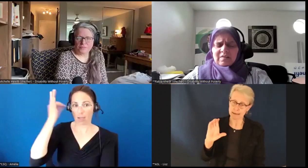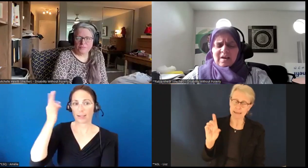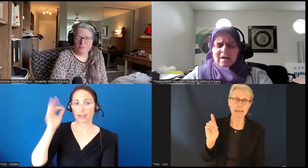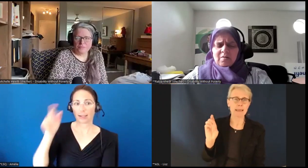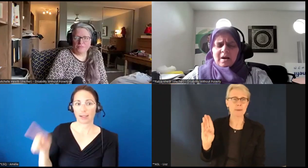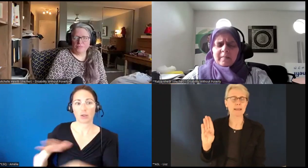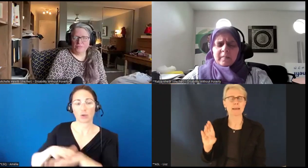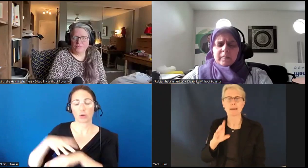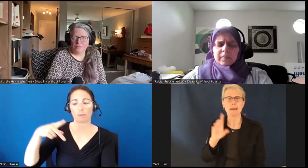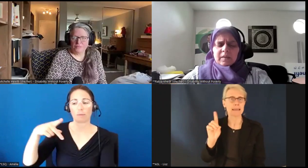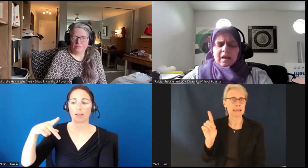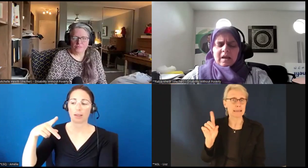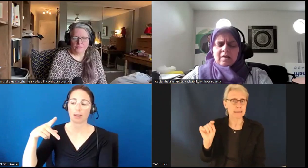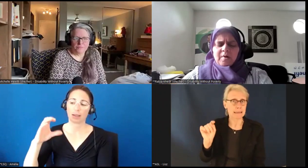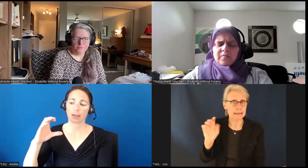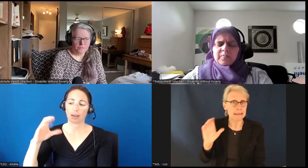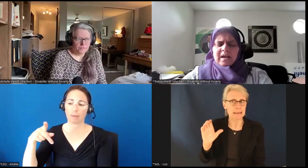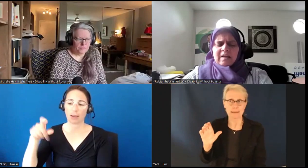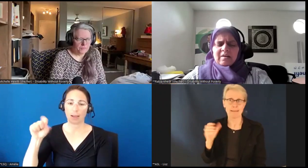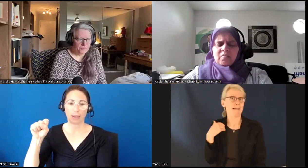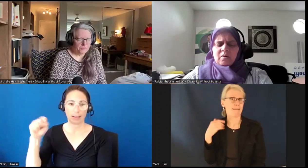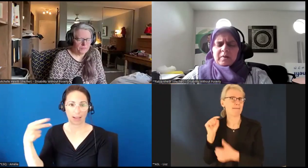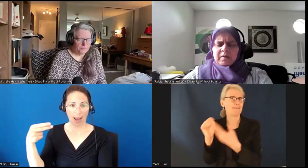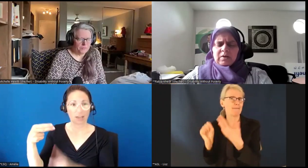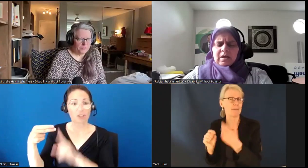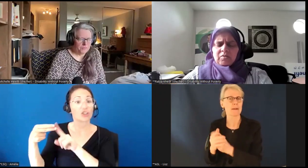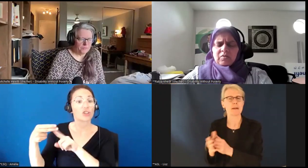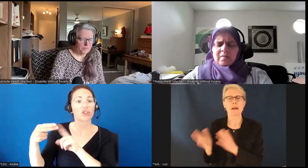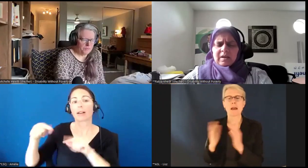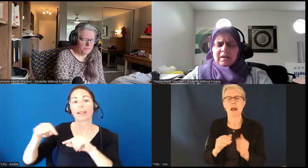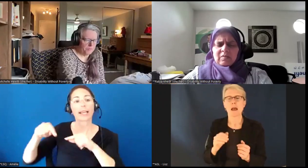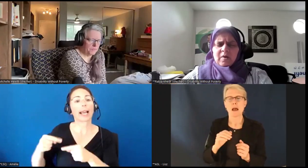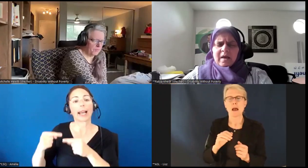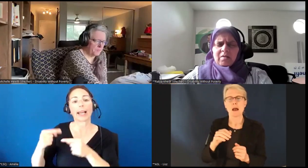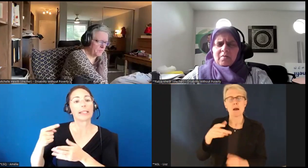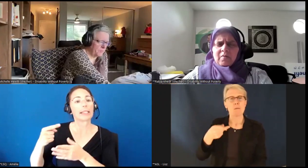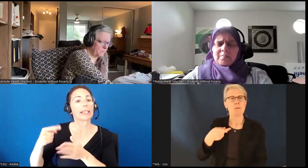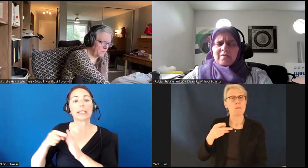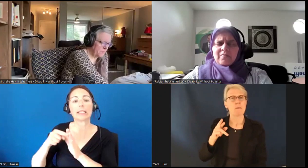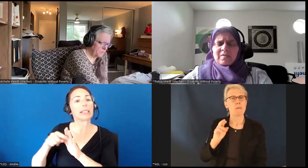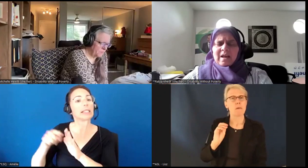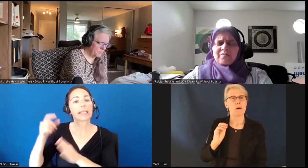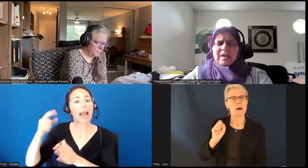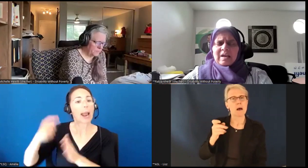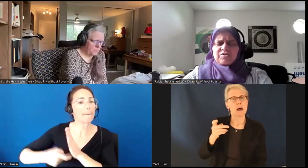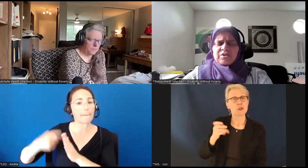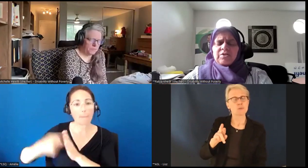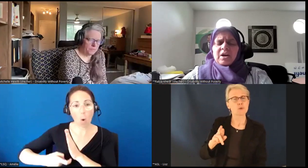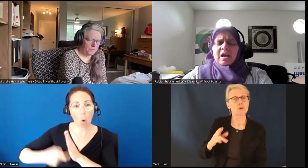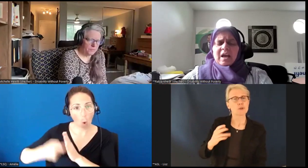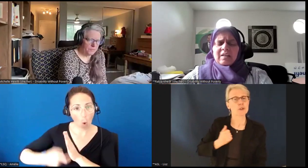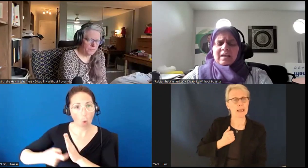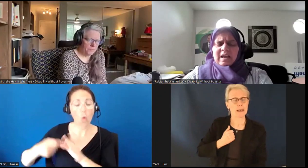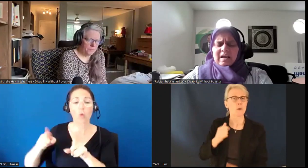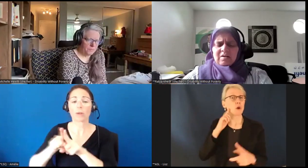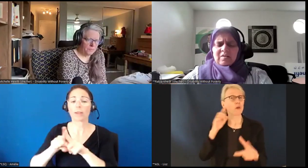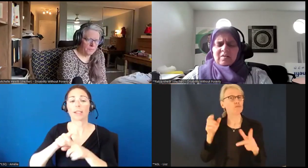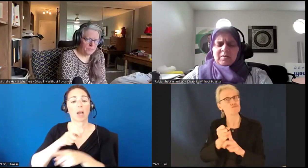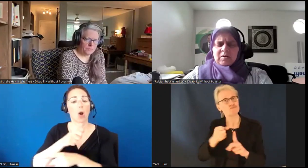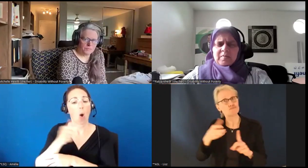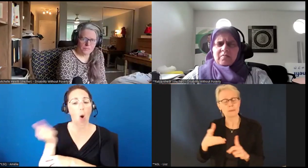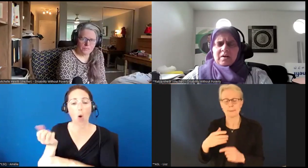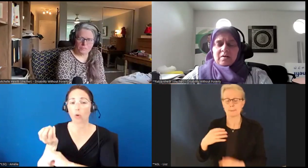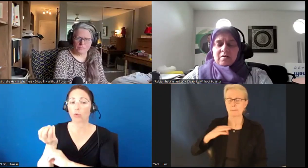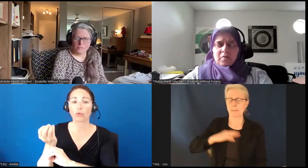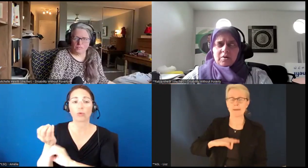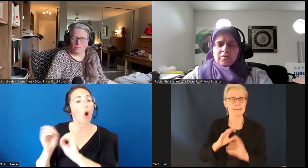Credit, etc. And Prosper Canada will be building out something as well around benefits navigation and the Canada